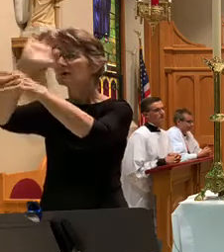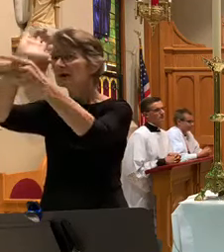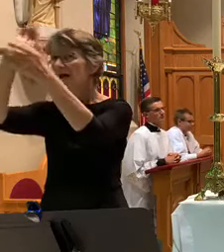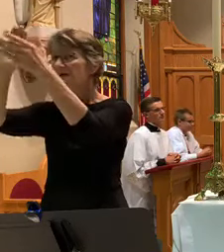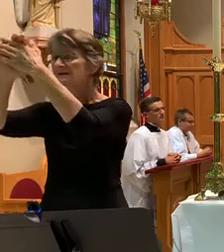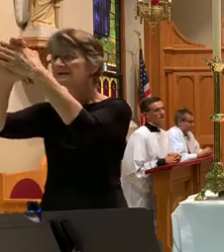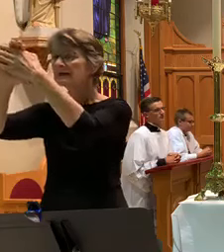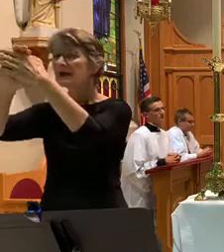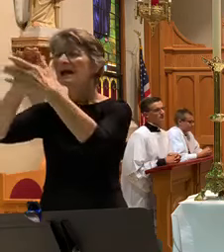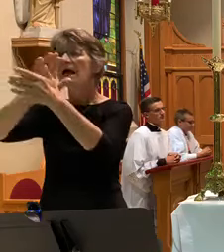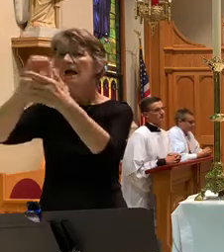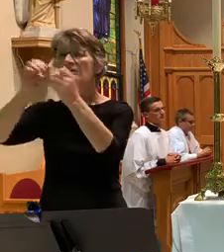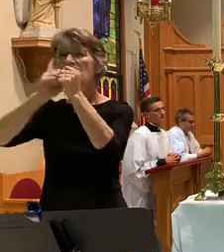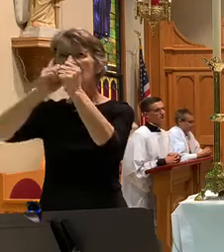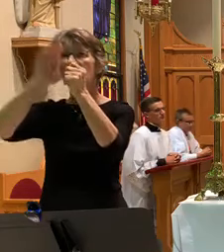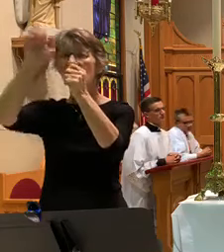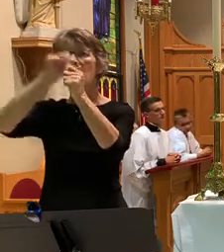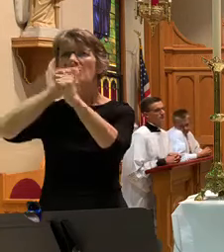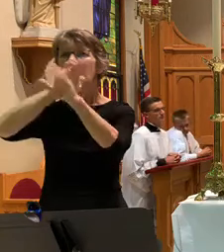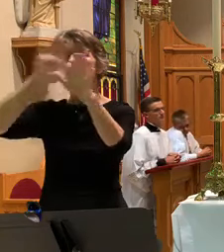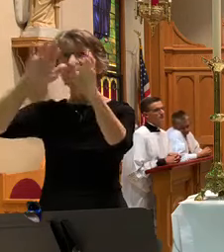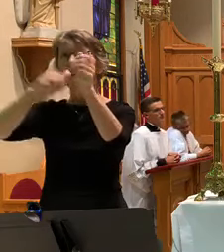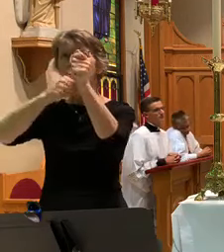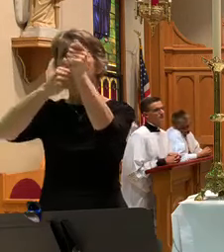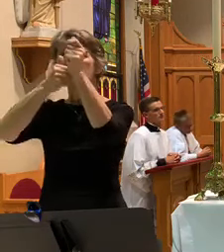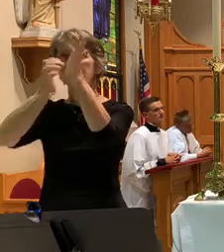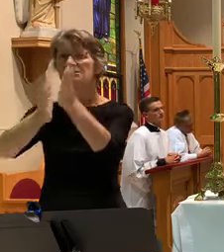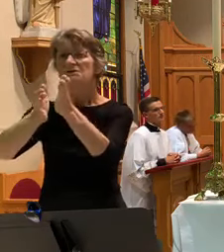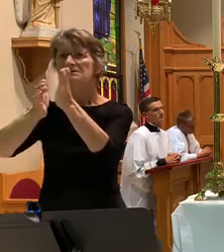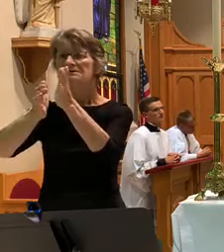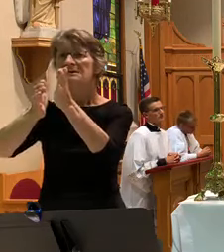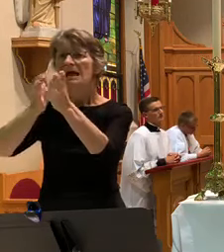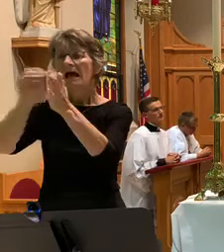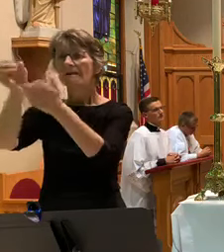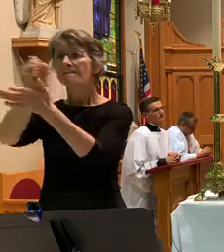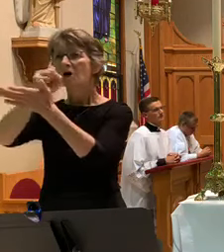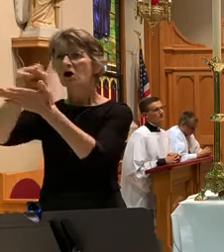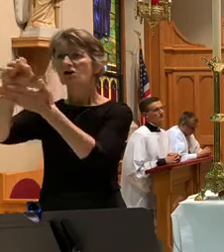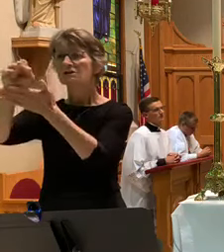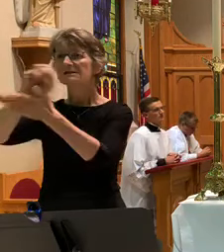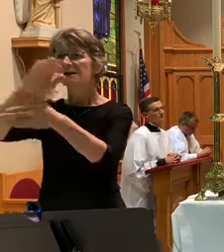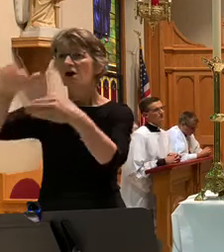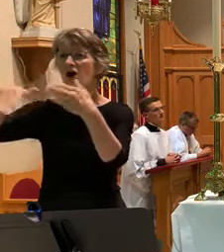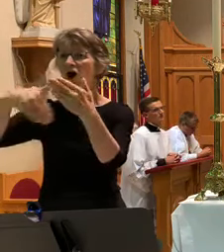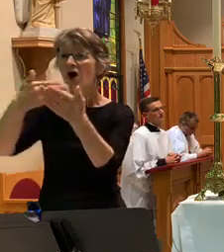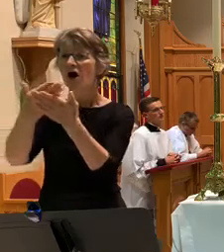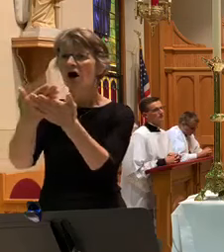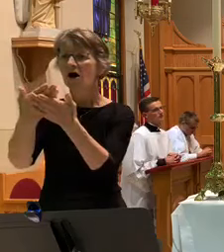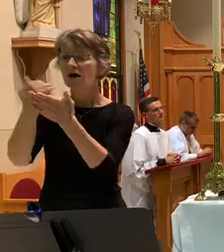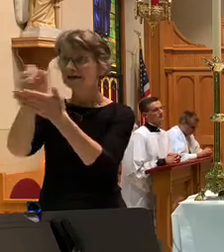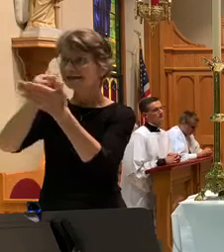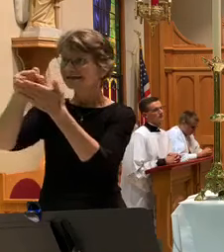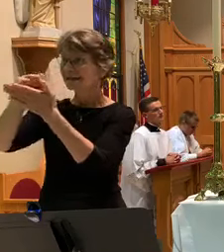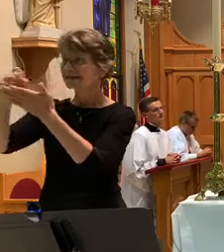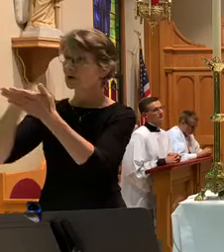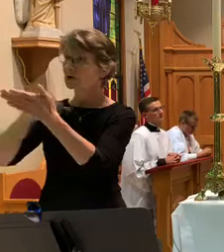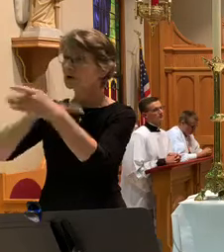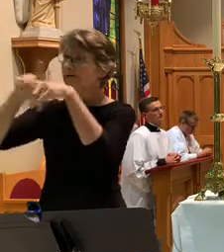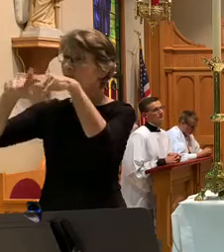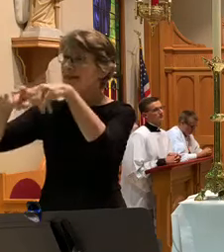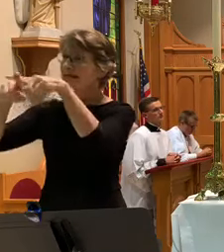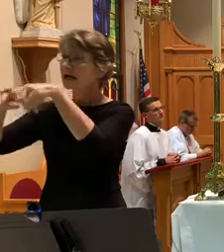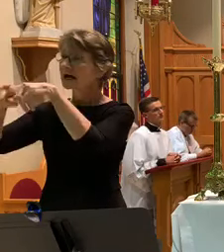her spouse, with your blessed apostles and glorious martyrs, and with all the saints on whose